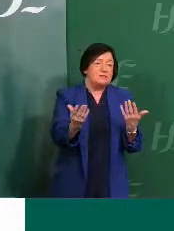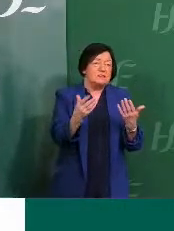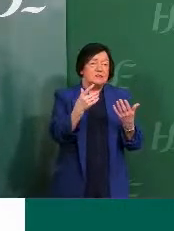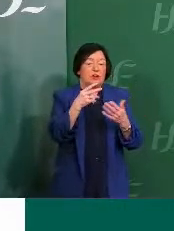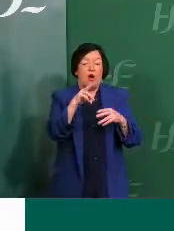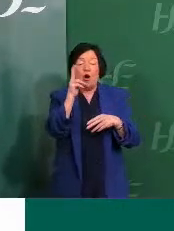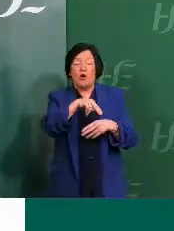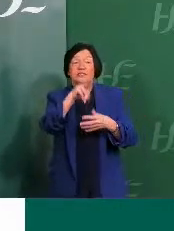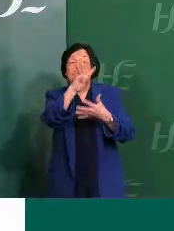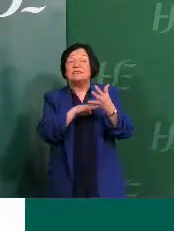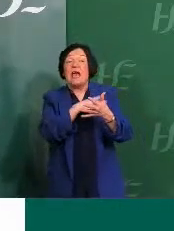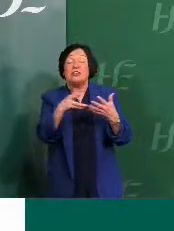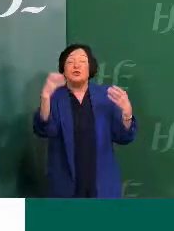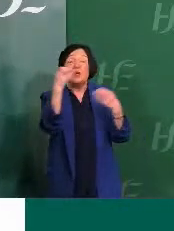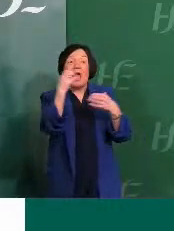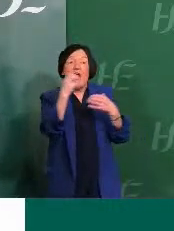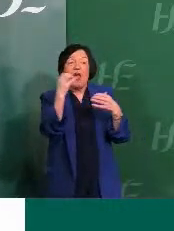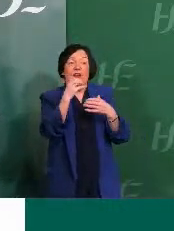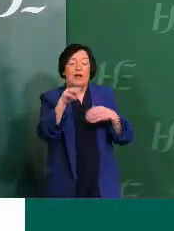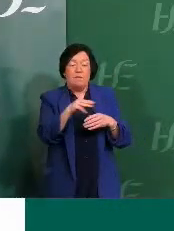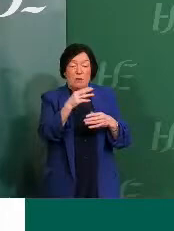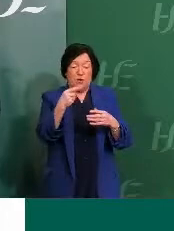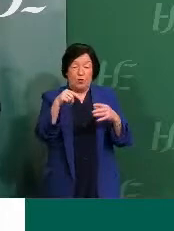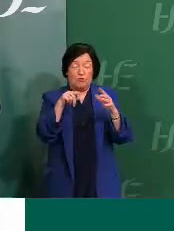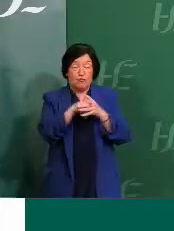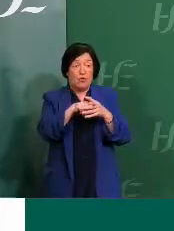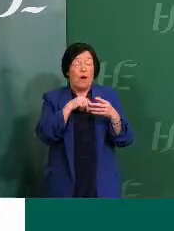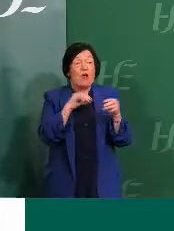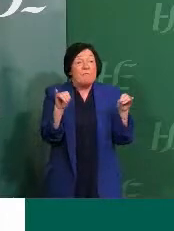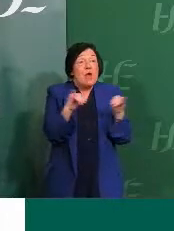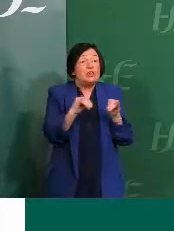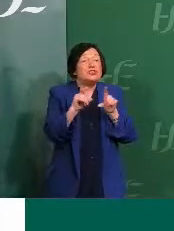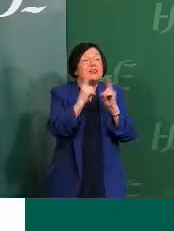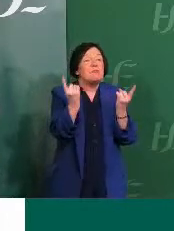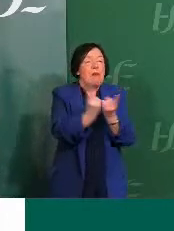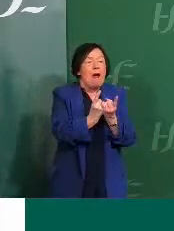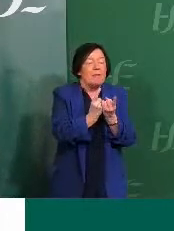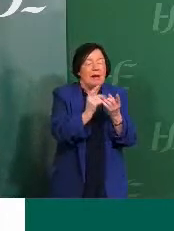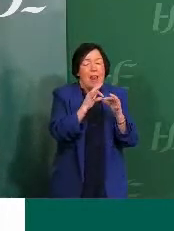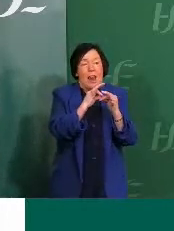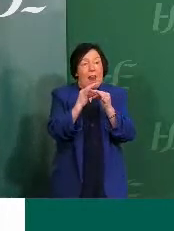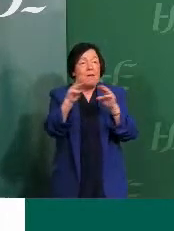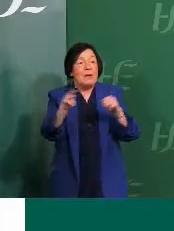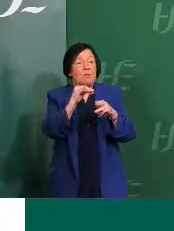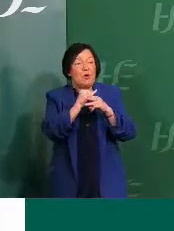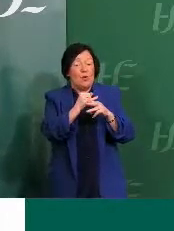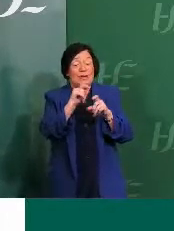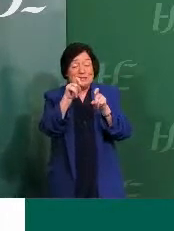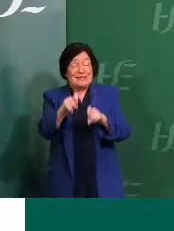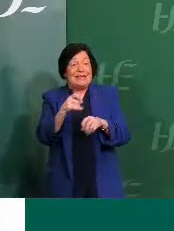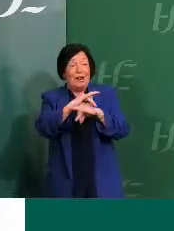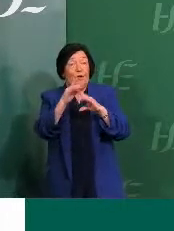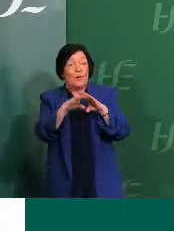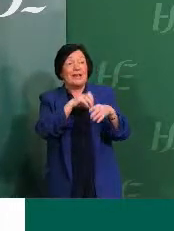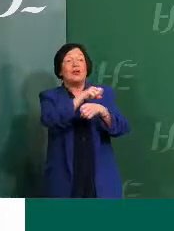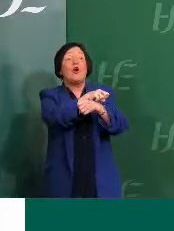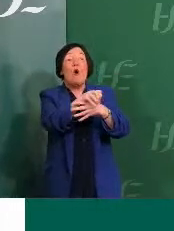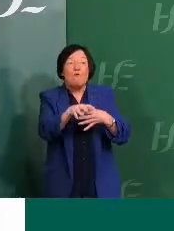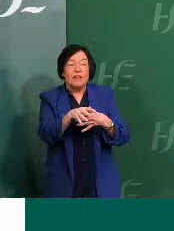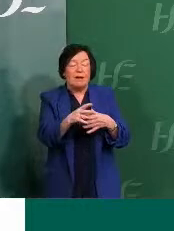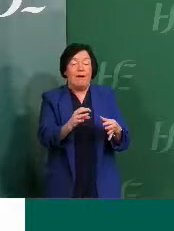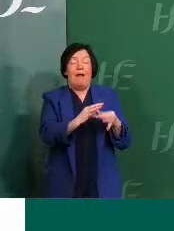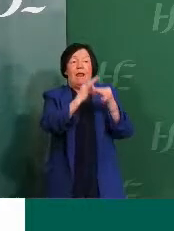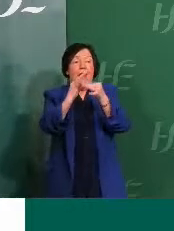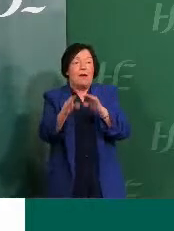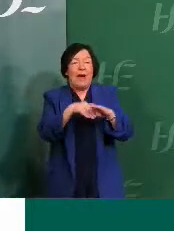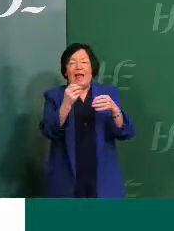our unscheduled care presentations, so people coming through the doors of our emergency departments, along with people who are admitted in our hospitals with COVID, along with